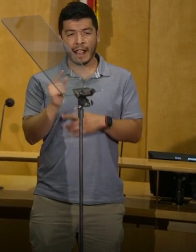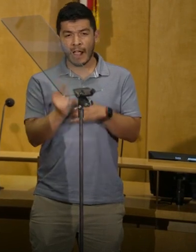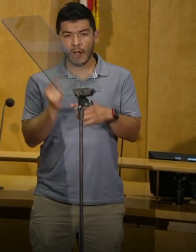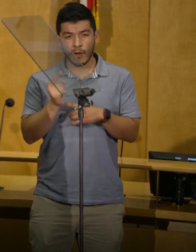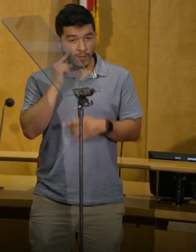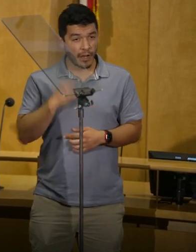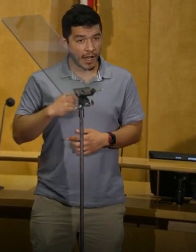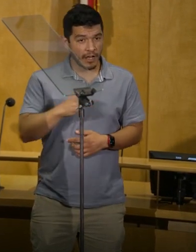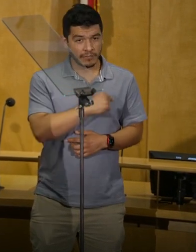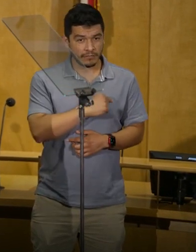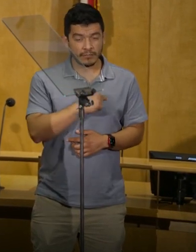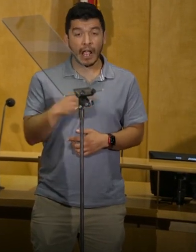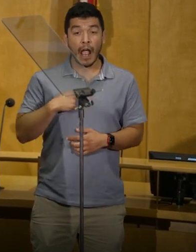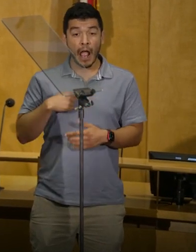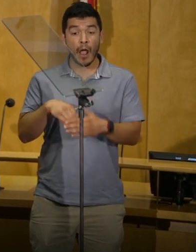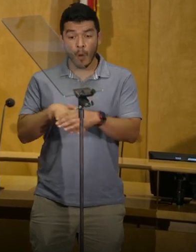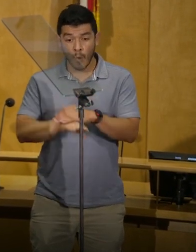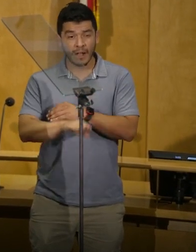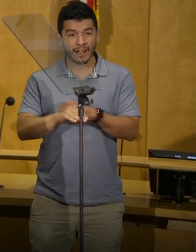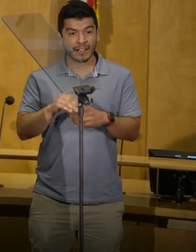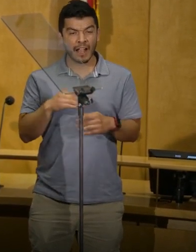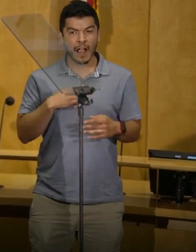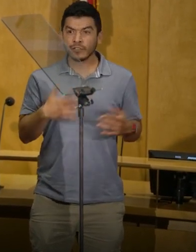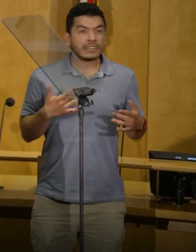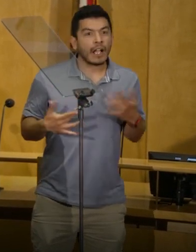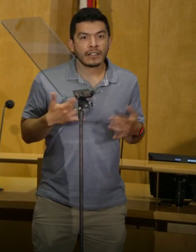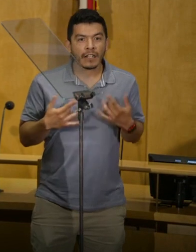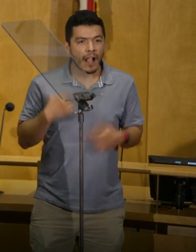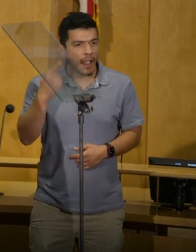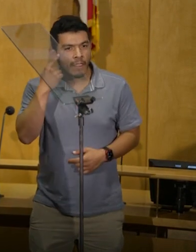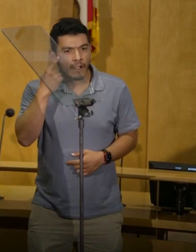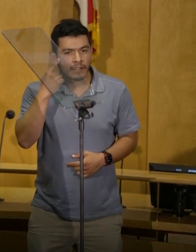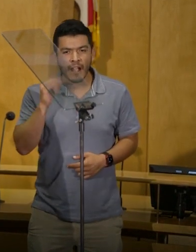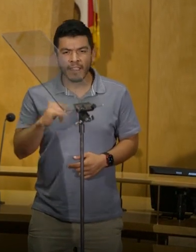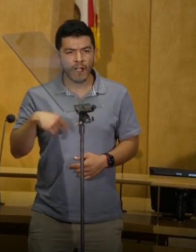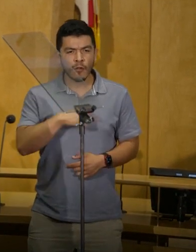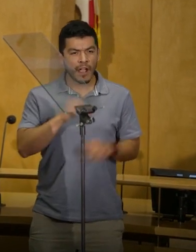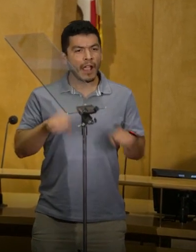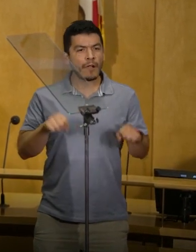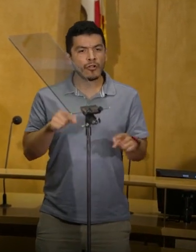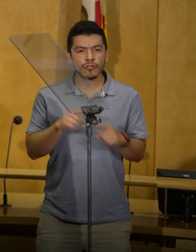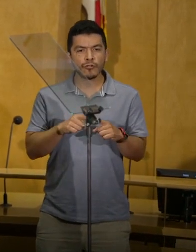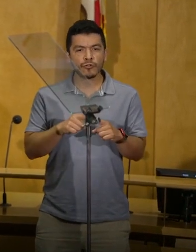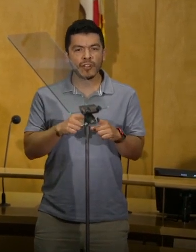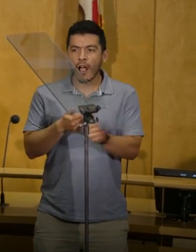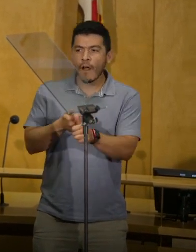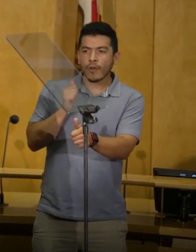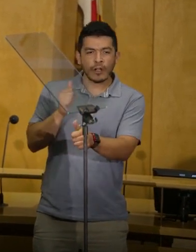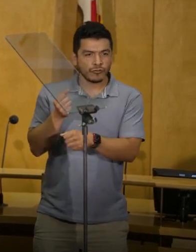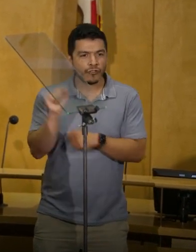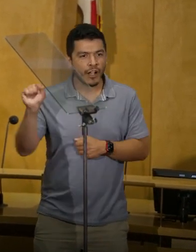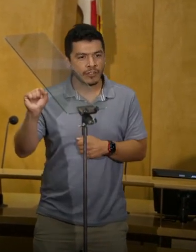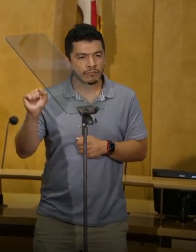us. I went in earnest thinking that we would be able to avert a